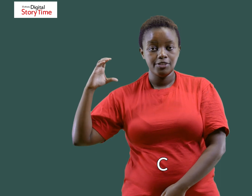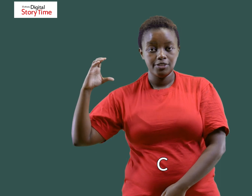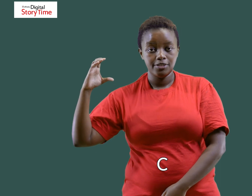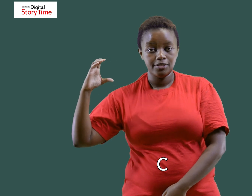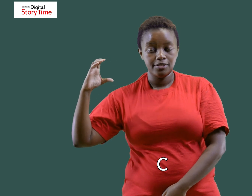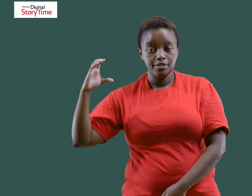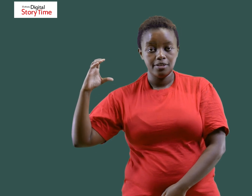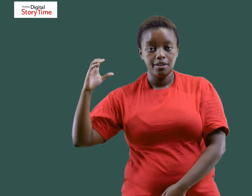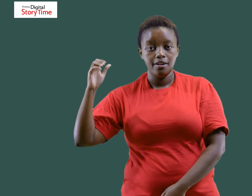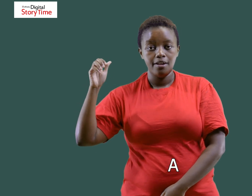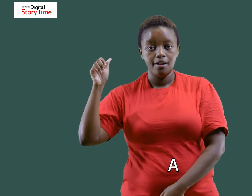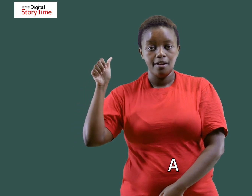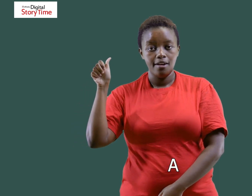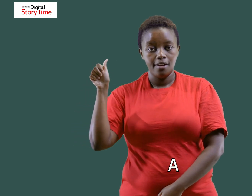C A